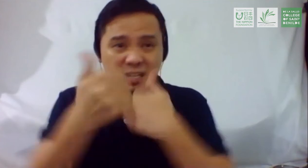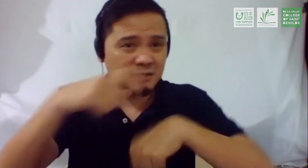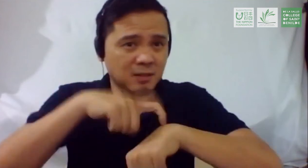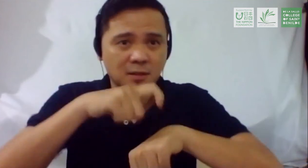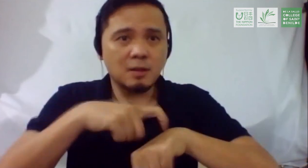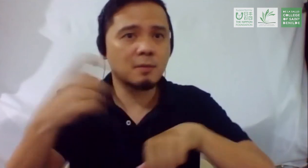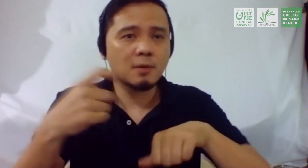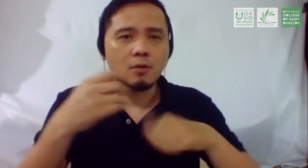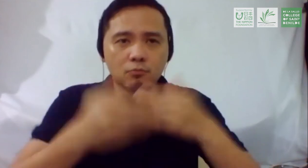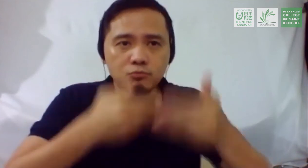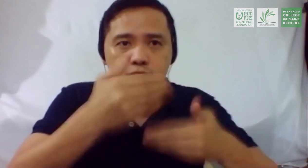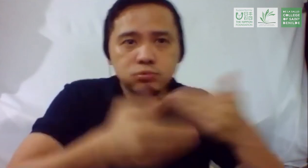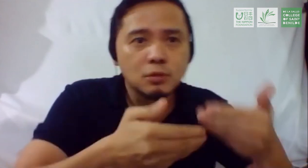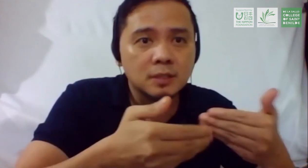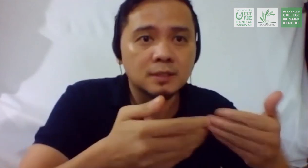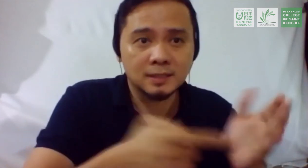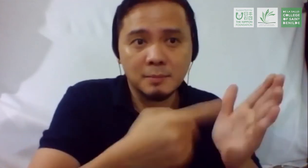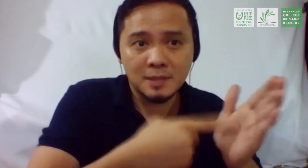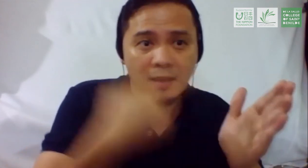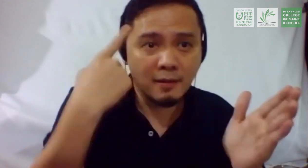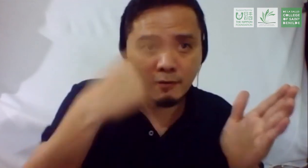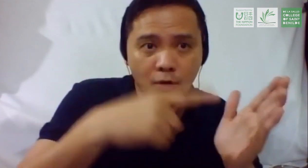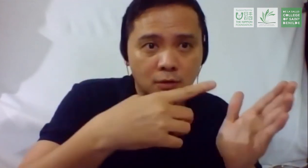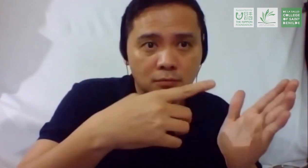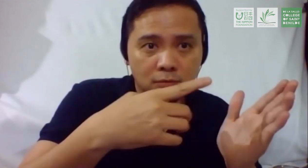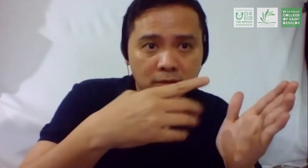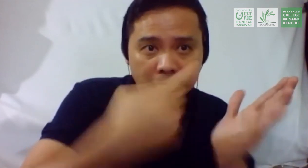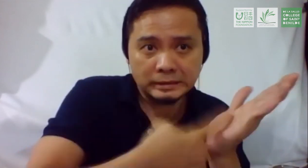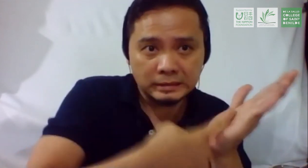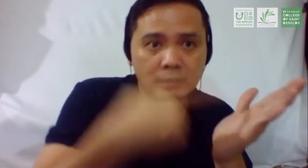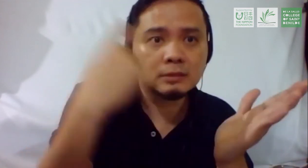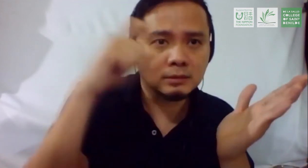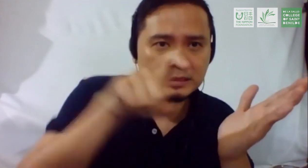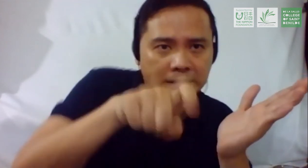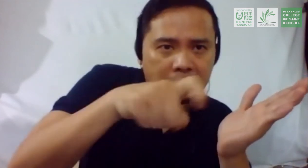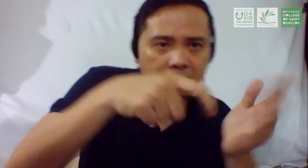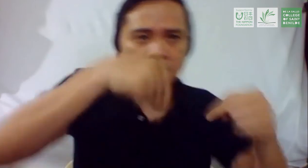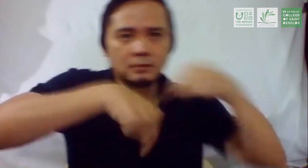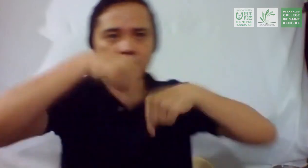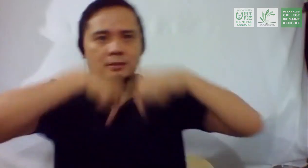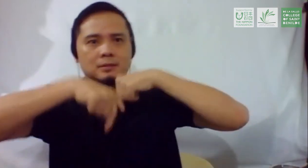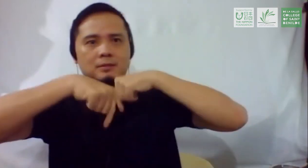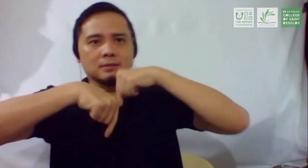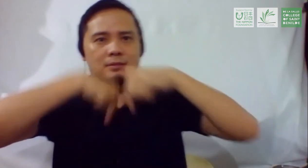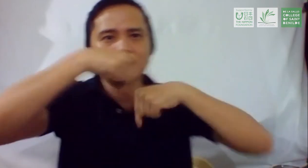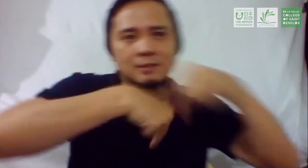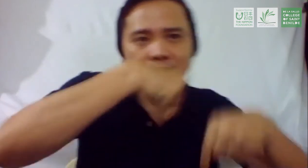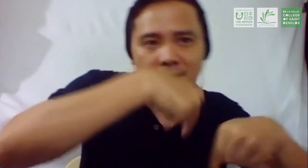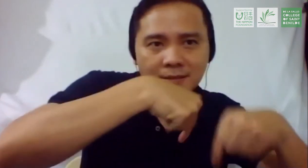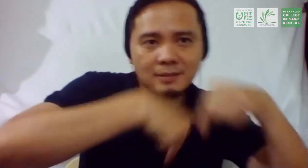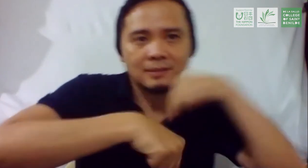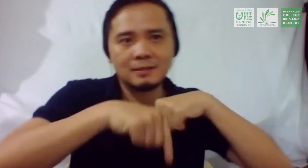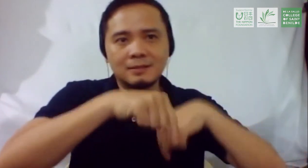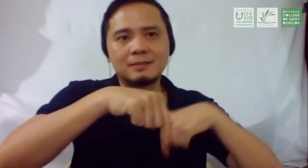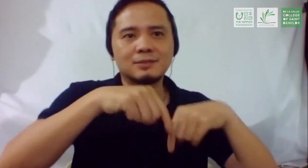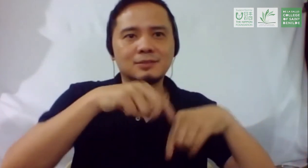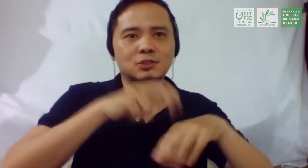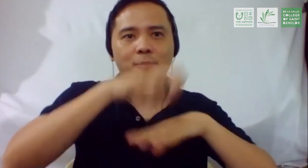Okay? Yeah. So on Tuesday then, is everybody okay next week